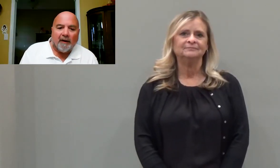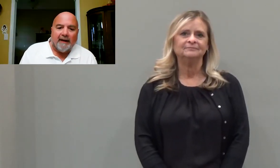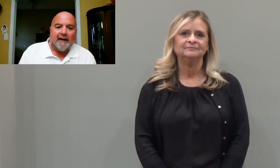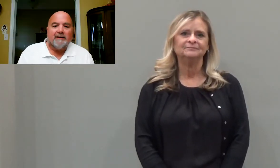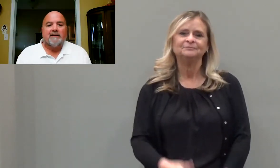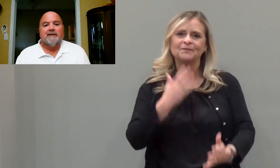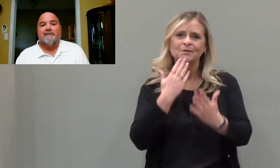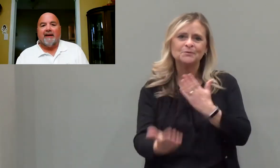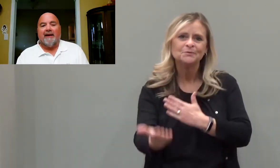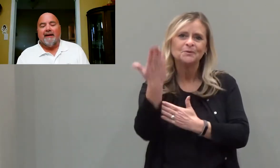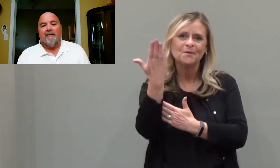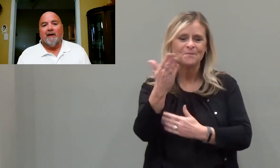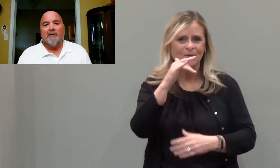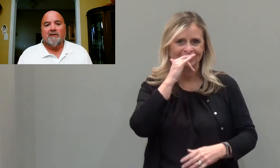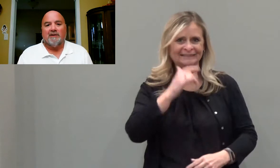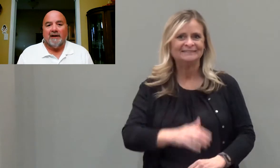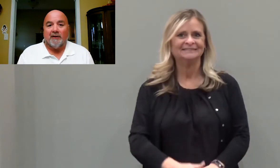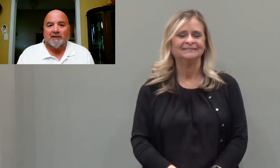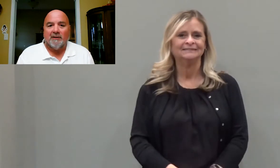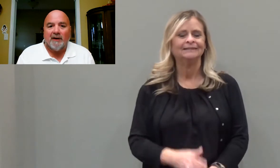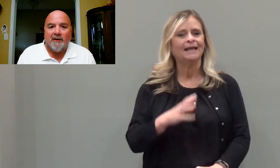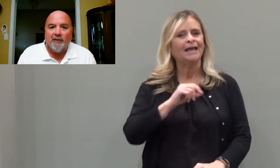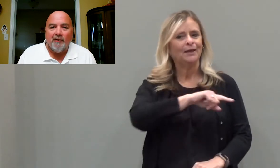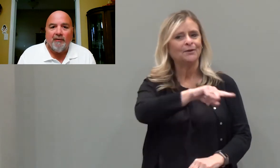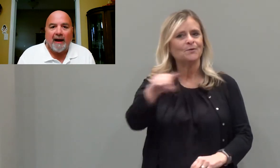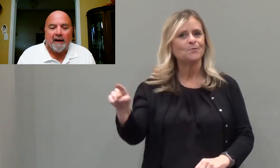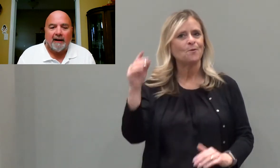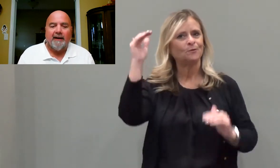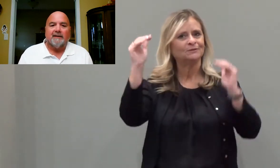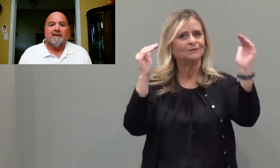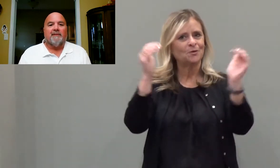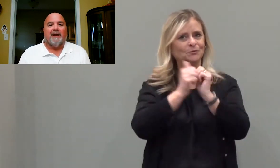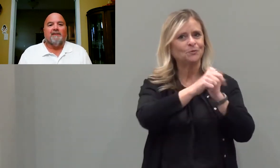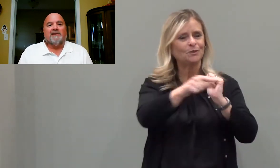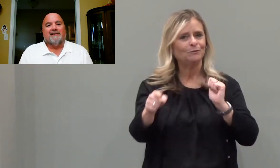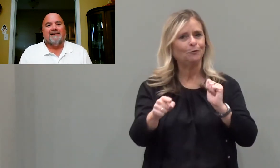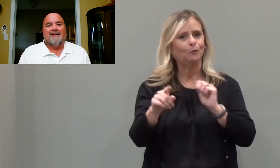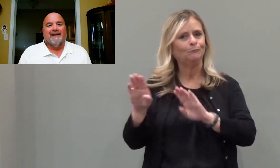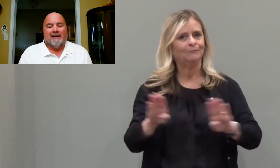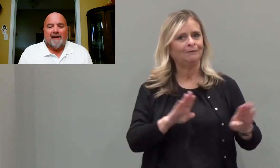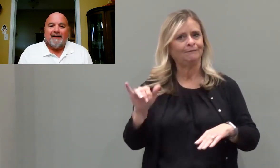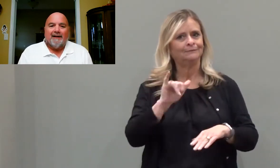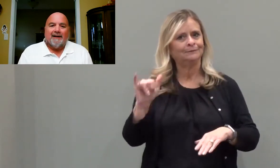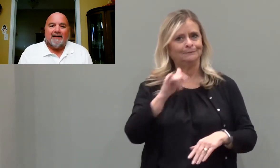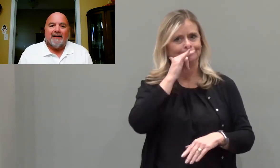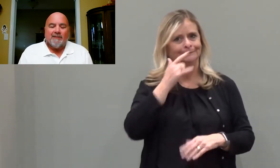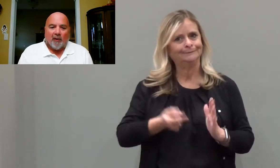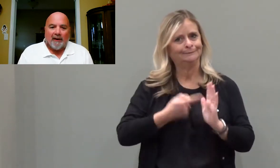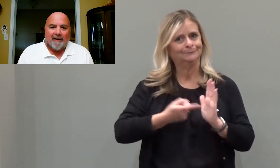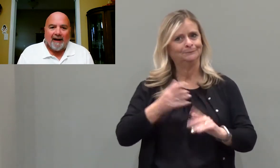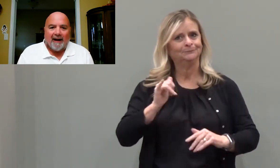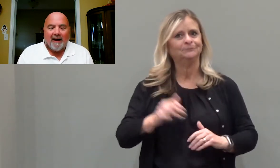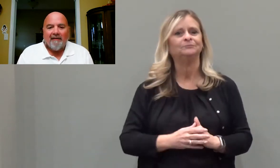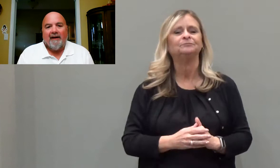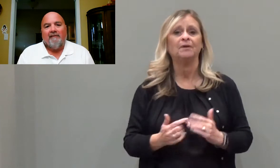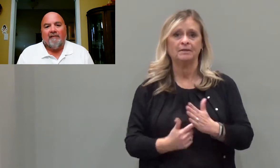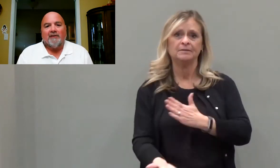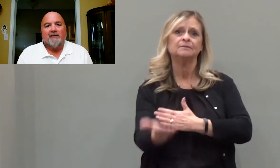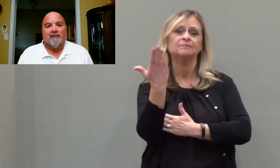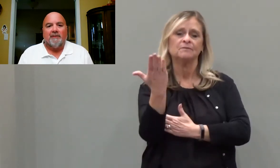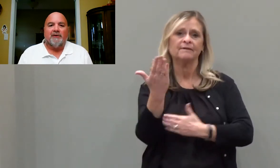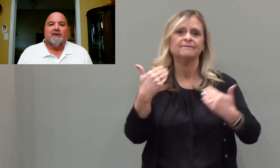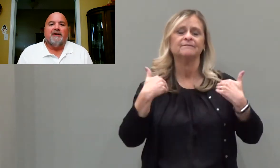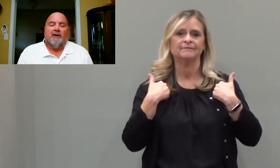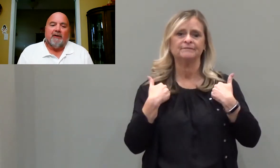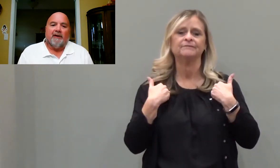Good morning, kids, and those adults among you who act like kids sometimes. This morning, I have a verse